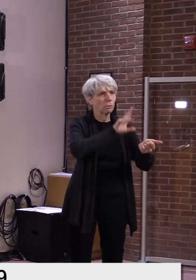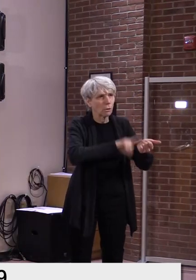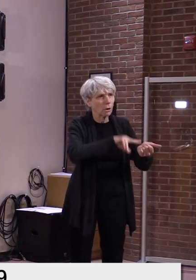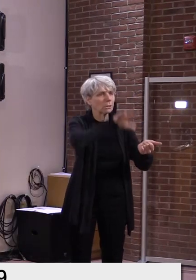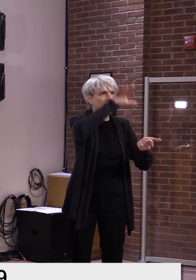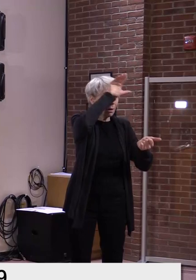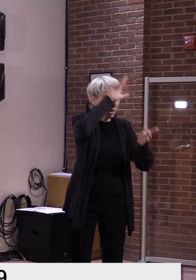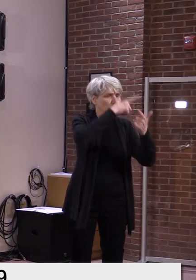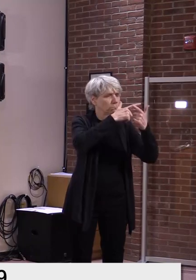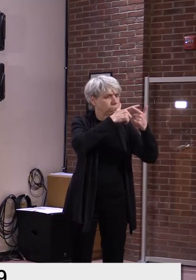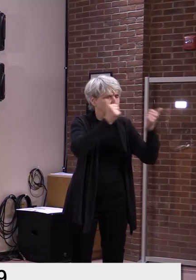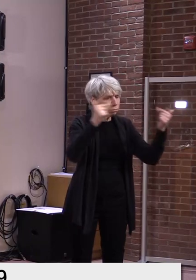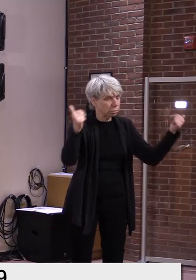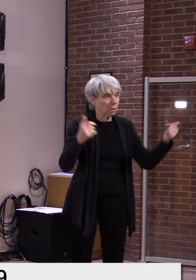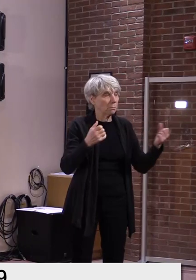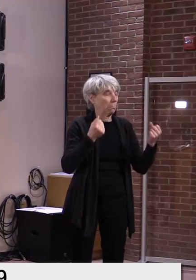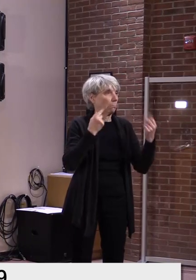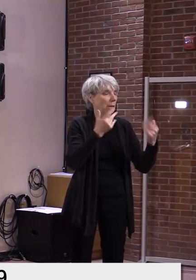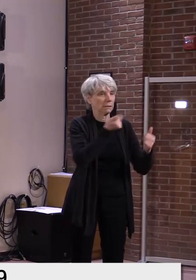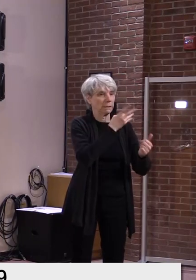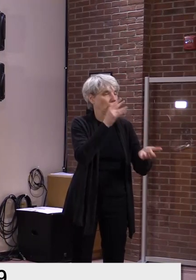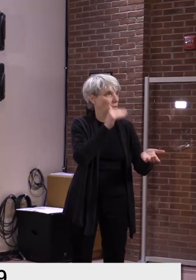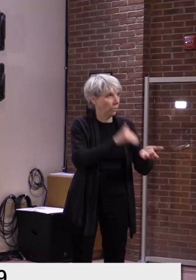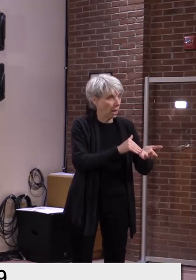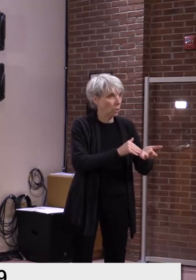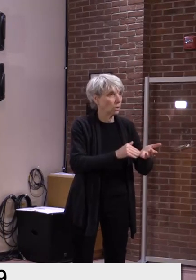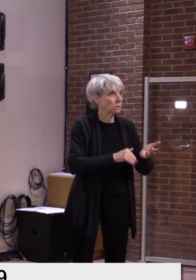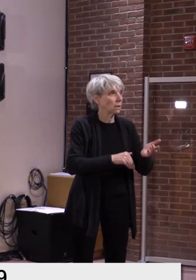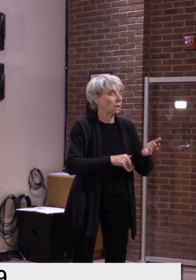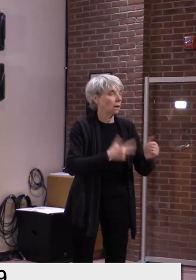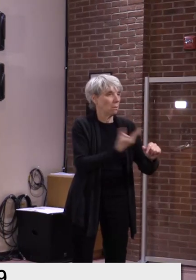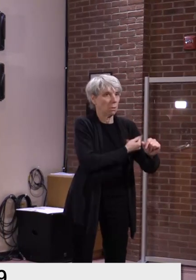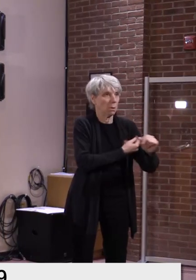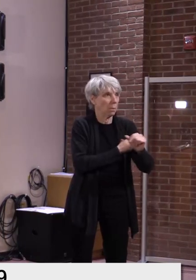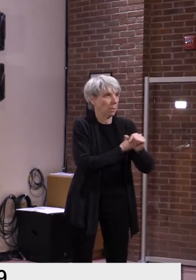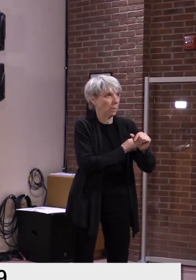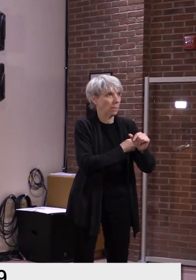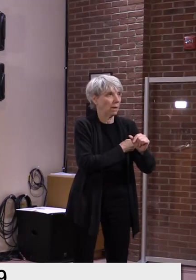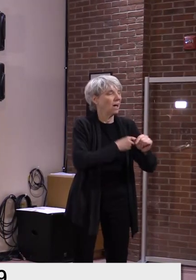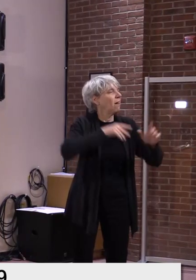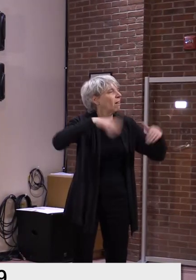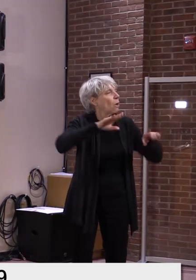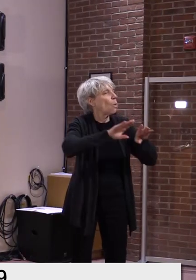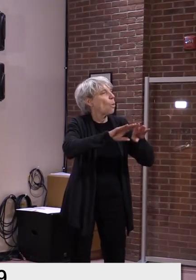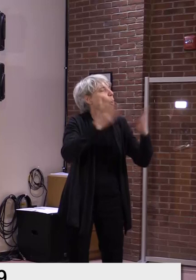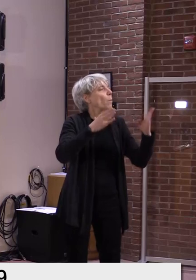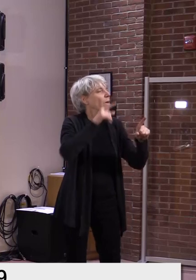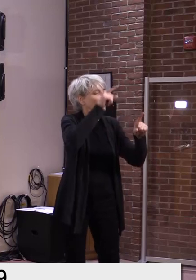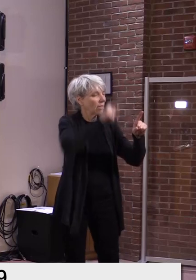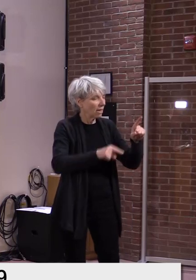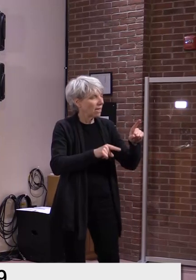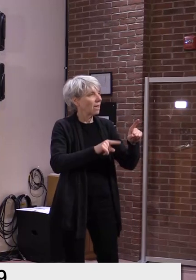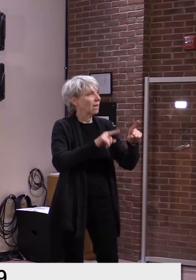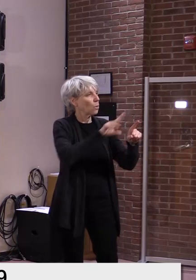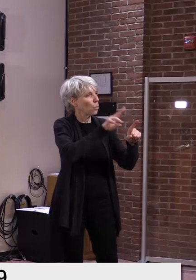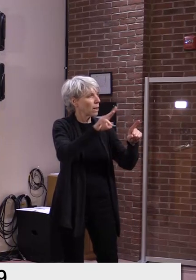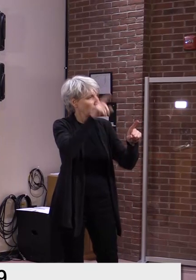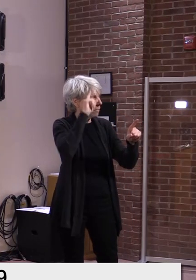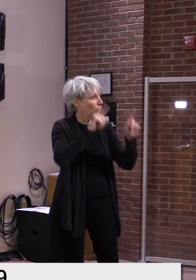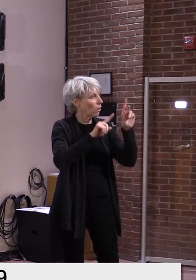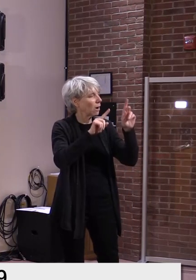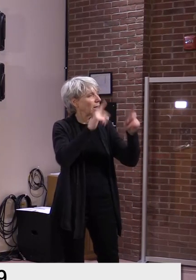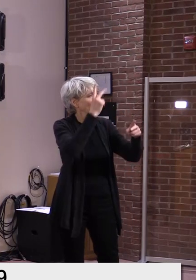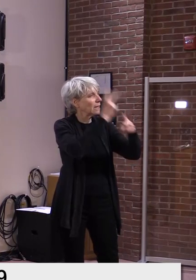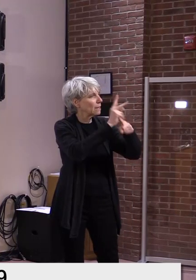vaccinated early on and way before that portal was even stood up. I'm wondering how we know for sure